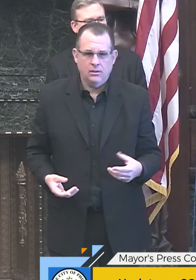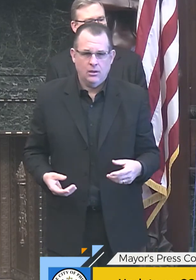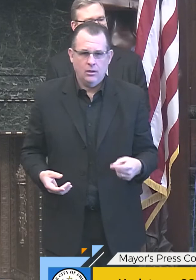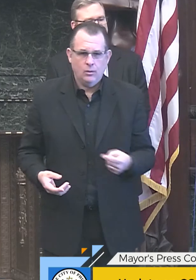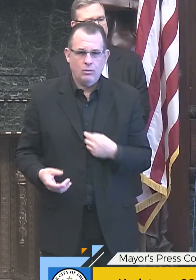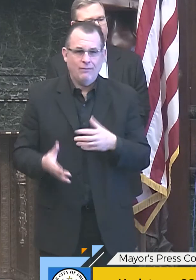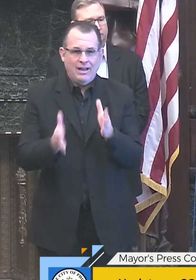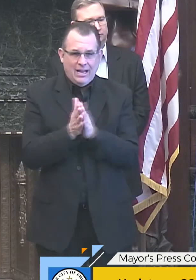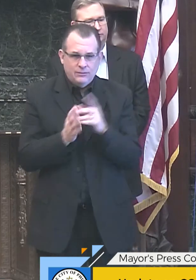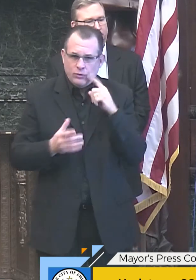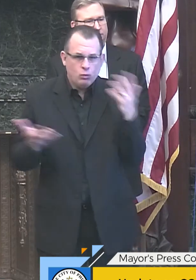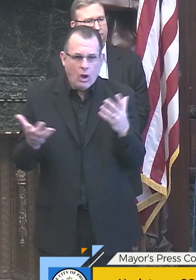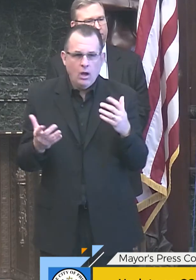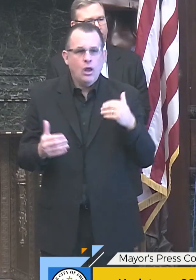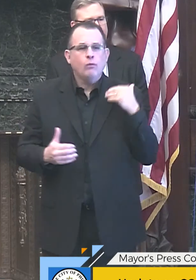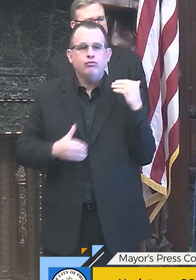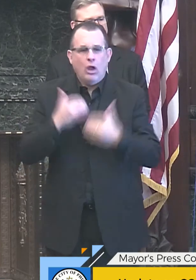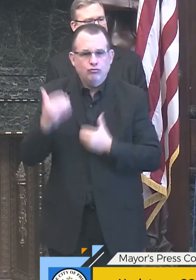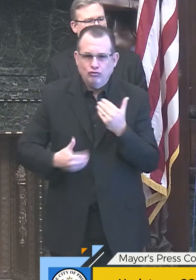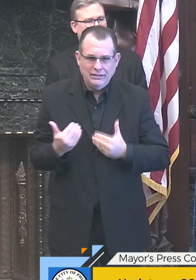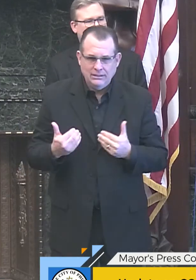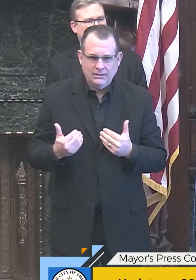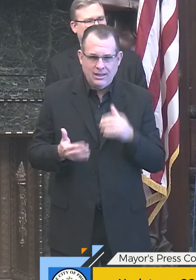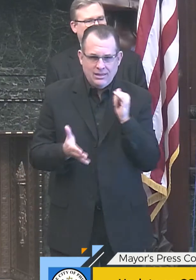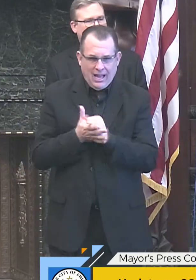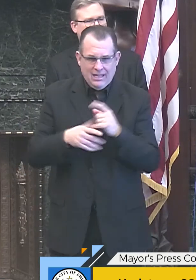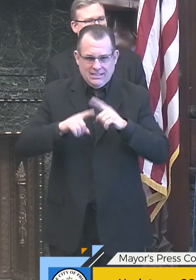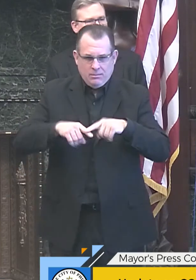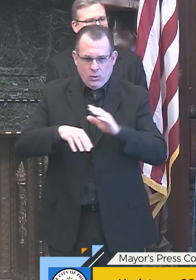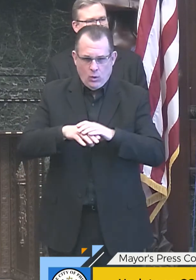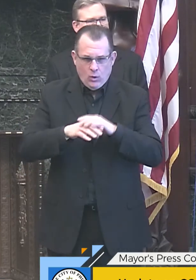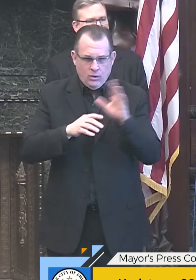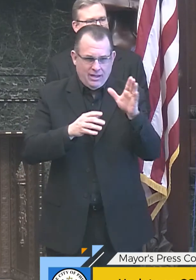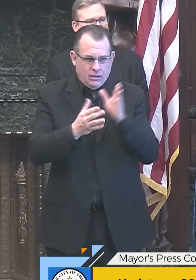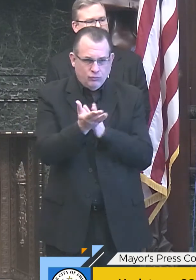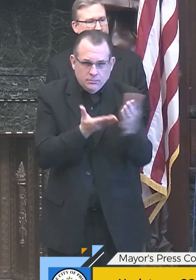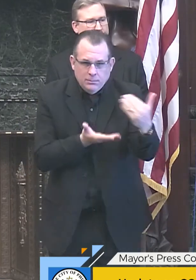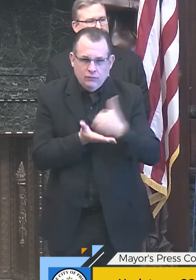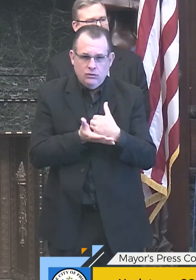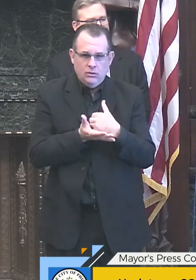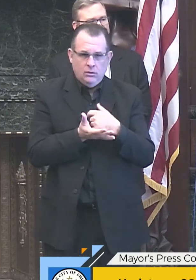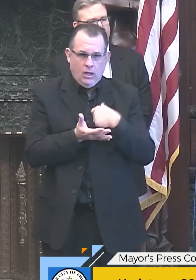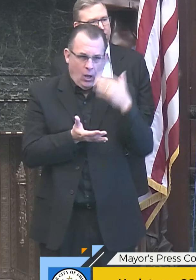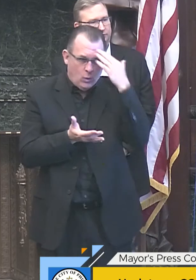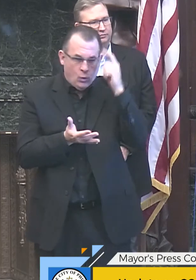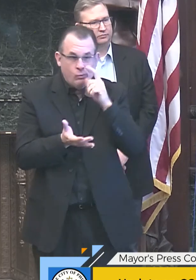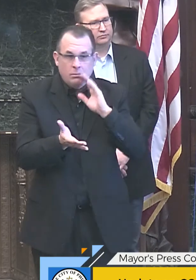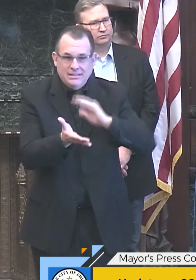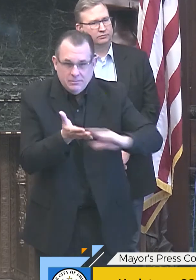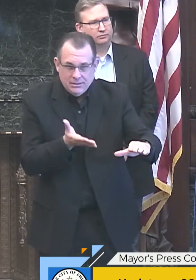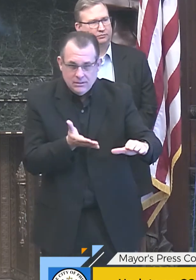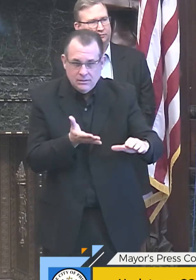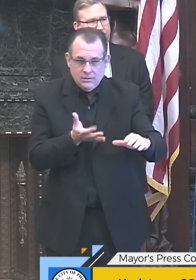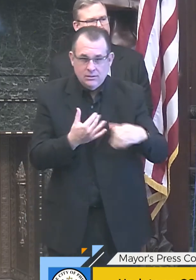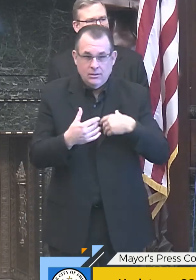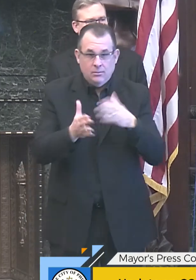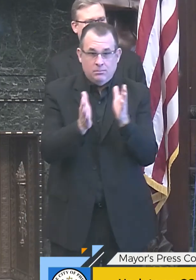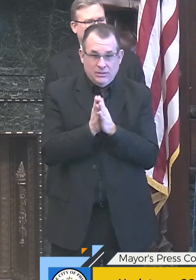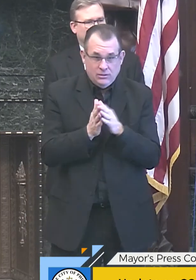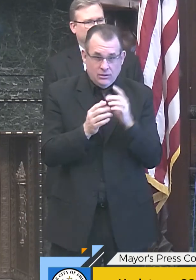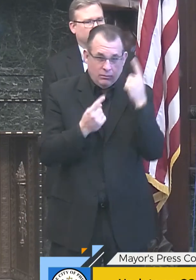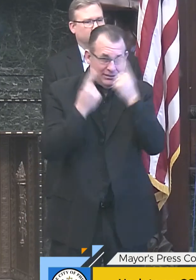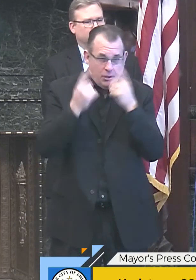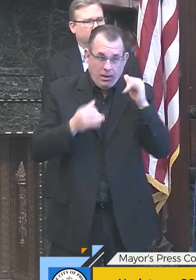was a process that's dependable and transparent, and we know who's being released. Those petitions are being considered by the courts. The